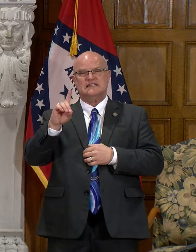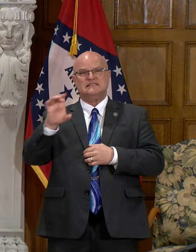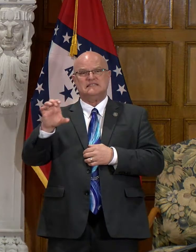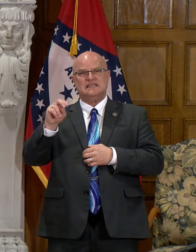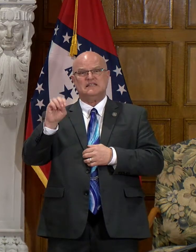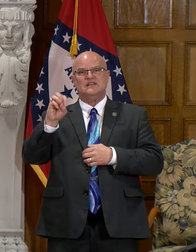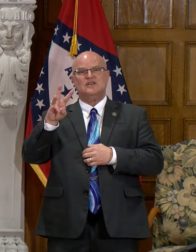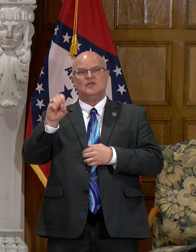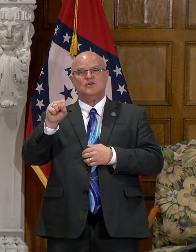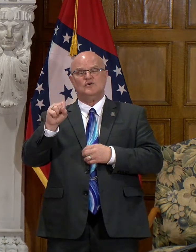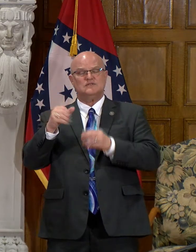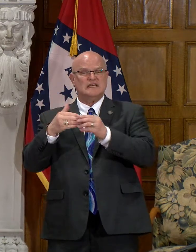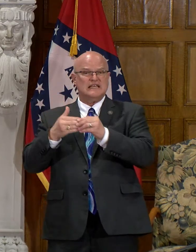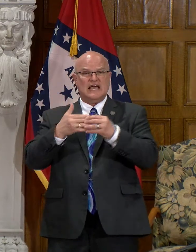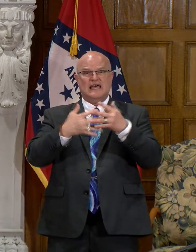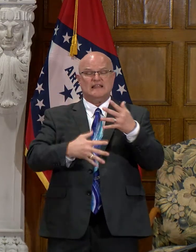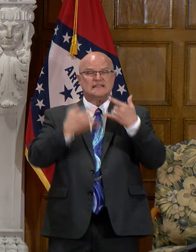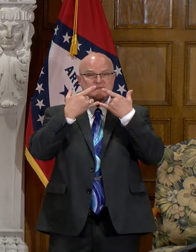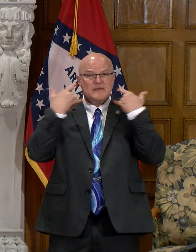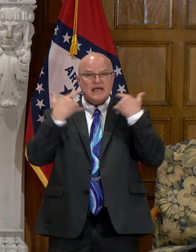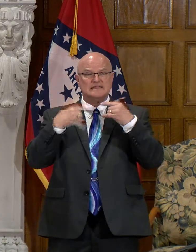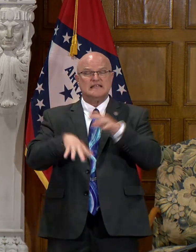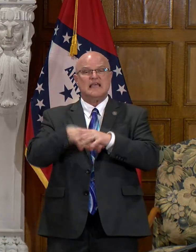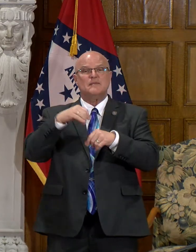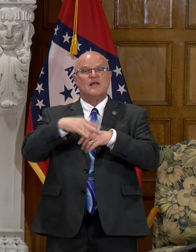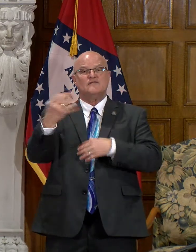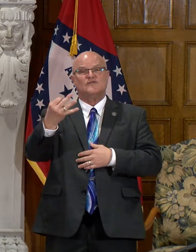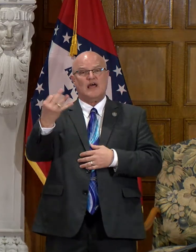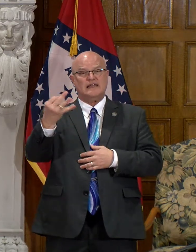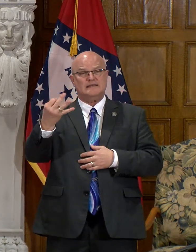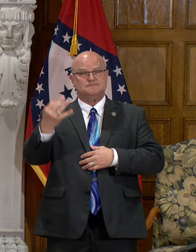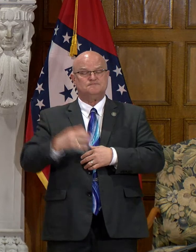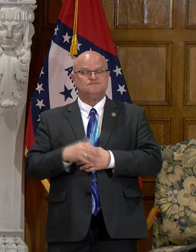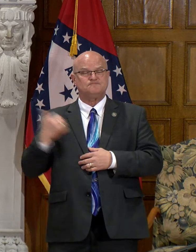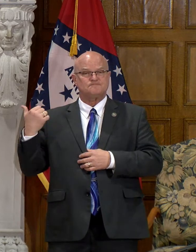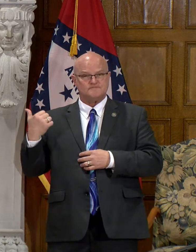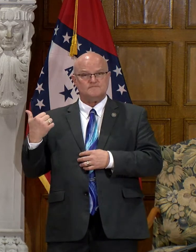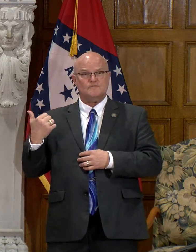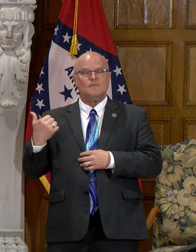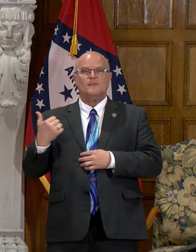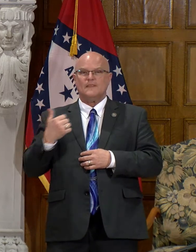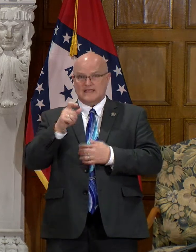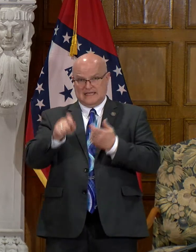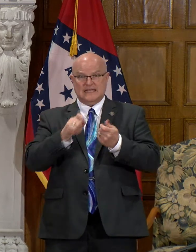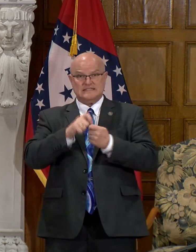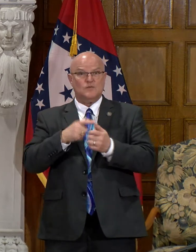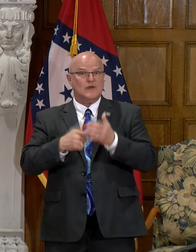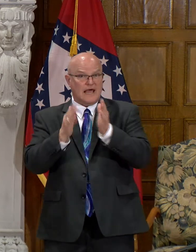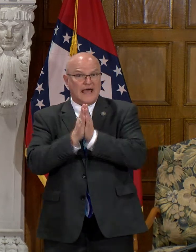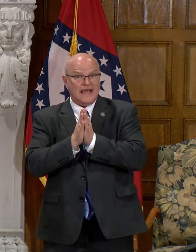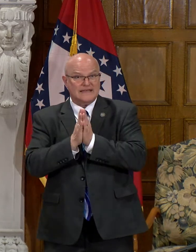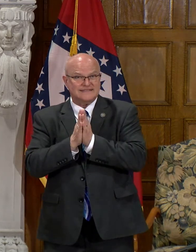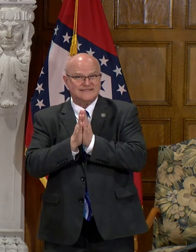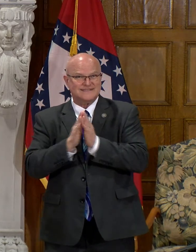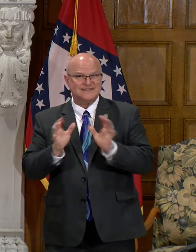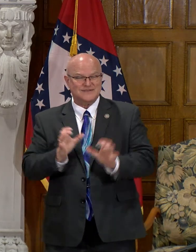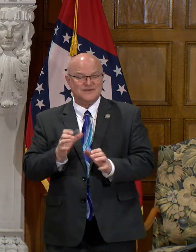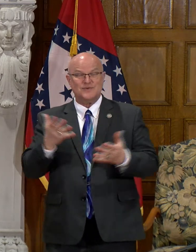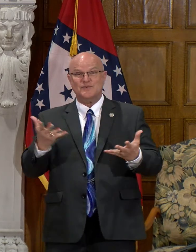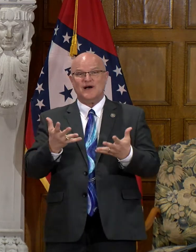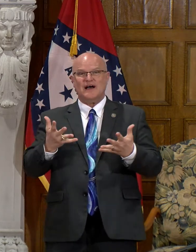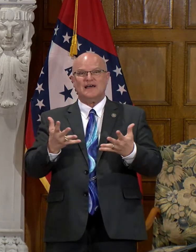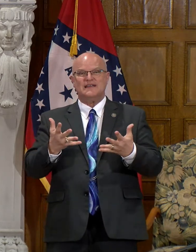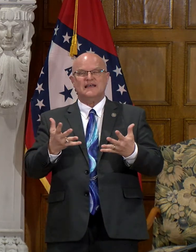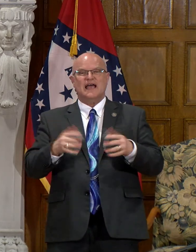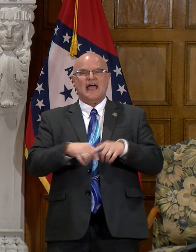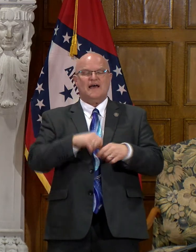new guidelines on masks that came out on Friday? Well, they did exactly what I asked them to do, which was to